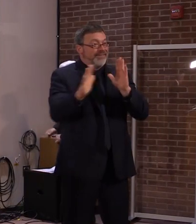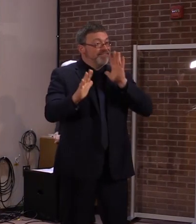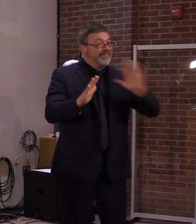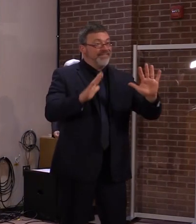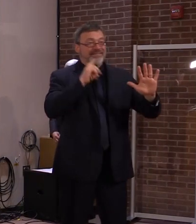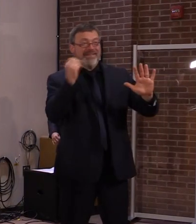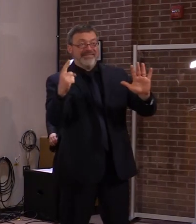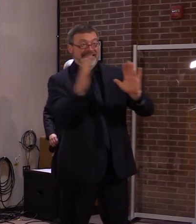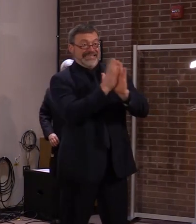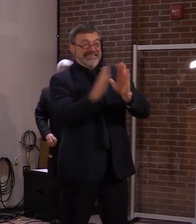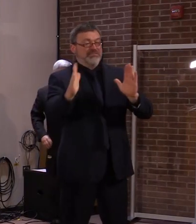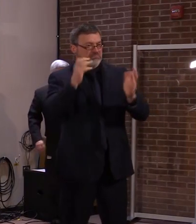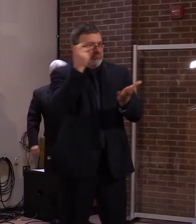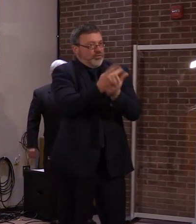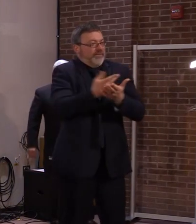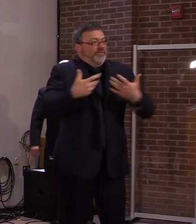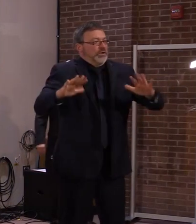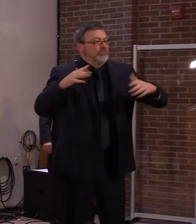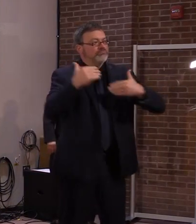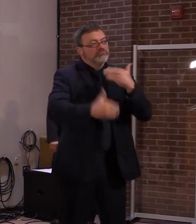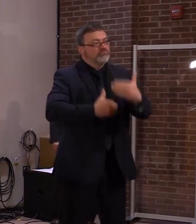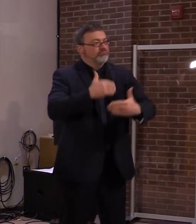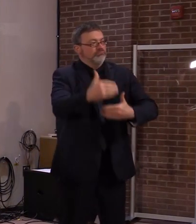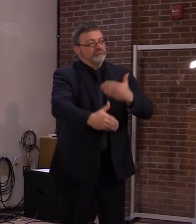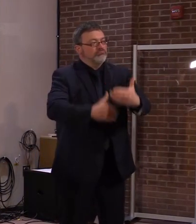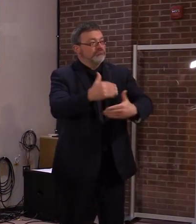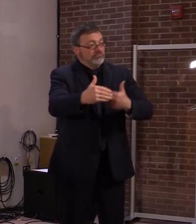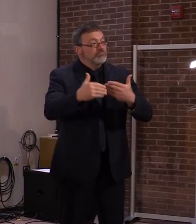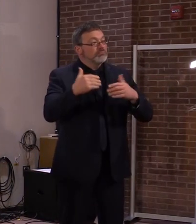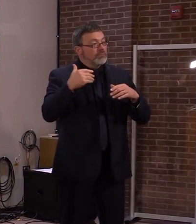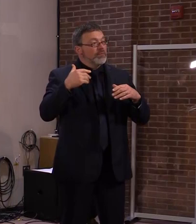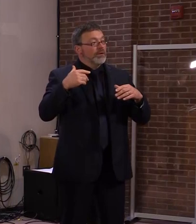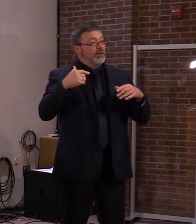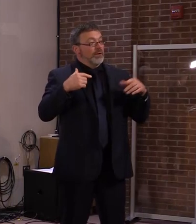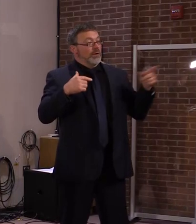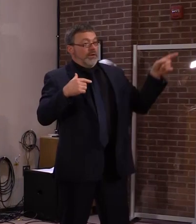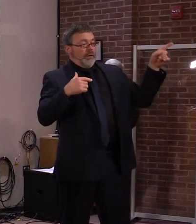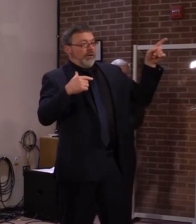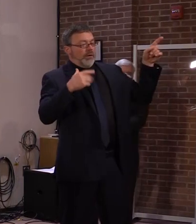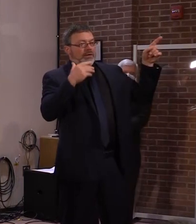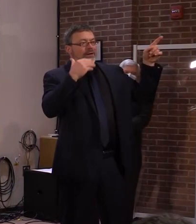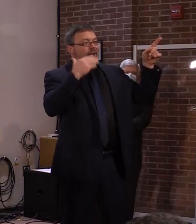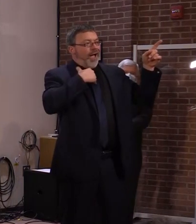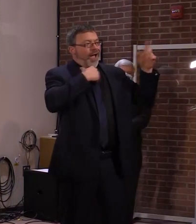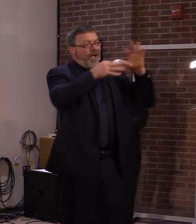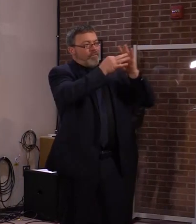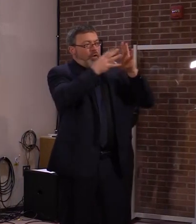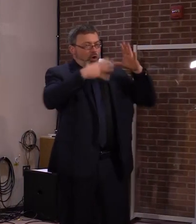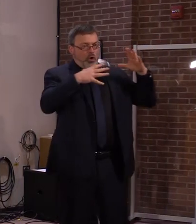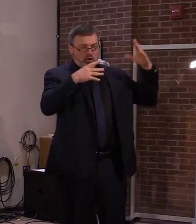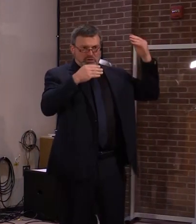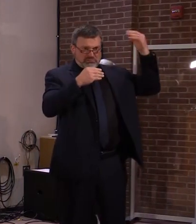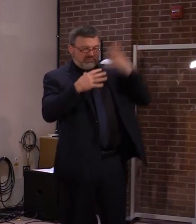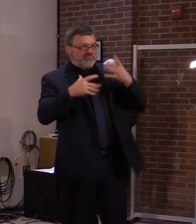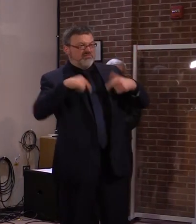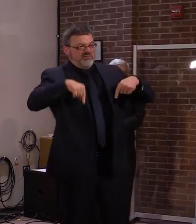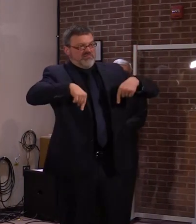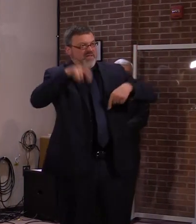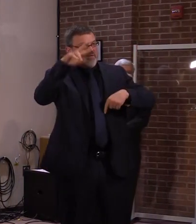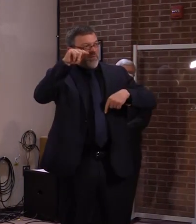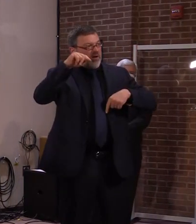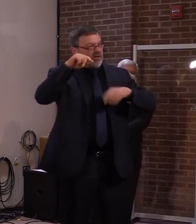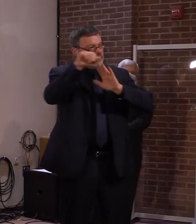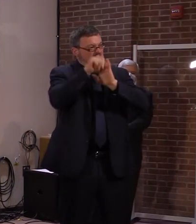Zients, highlighted Vermont to all the other governors as having the highest number of 5 to 11-year-olds scheduled